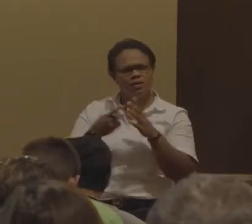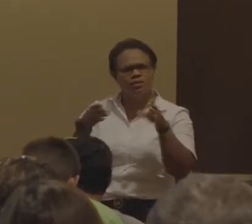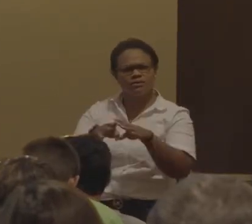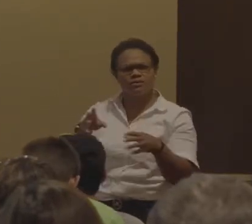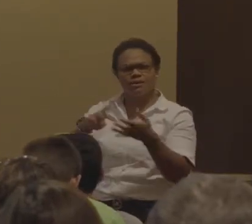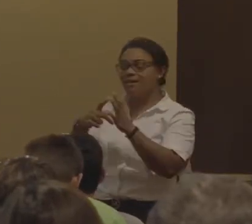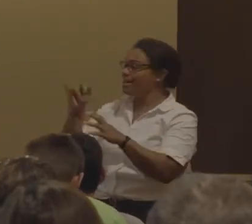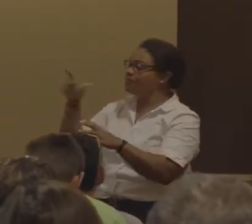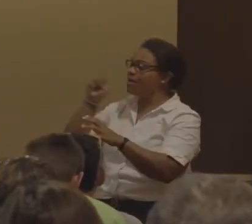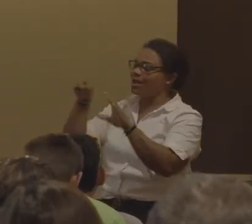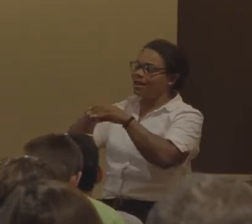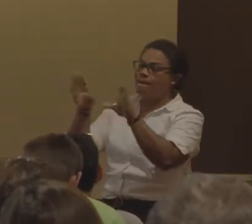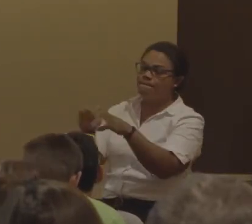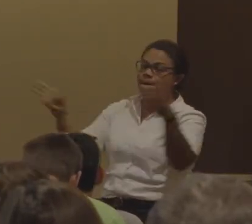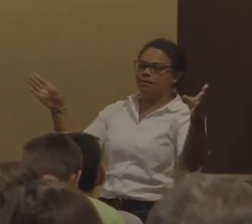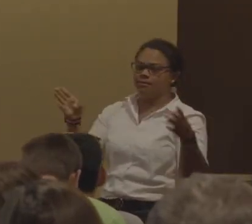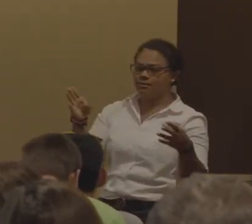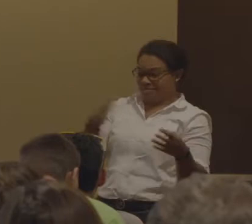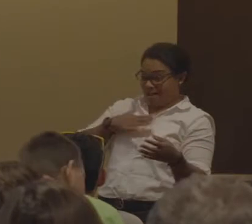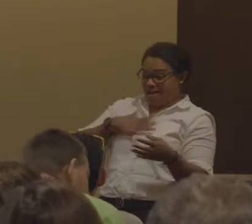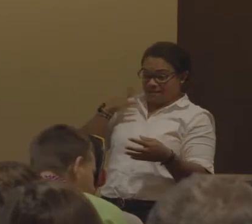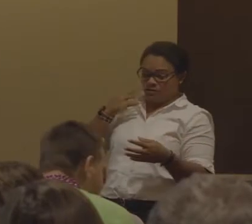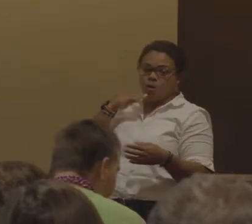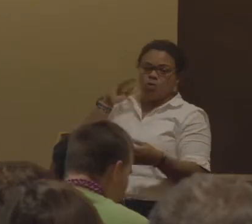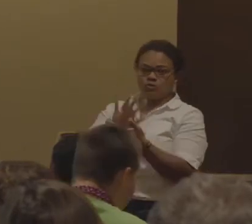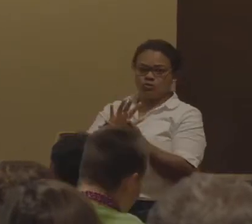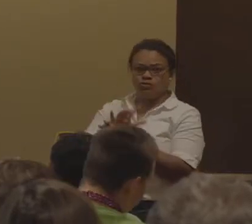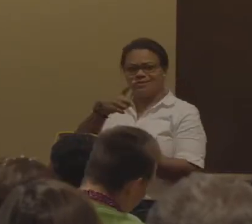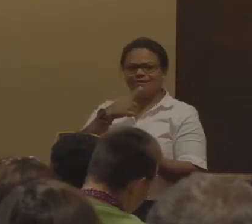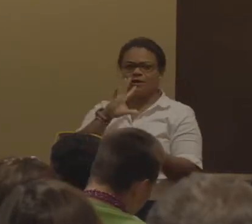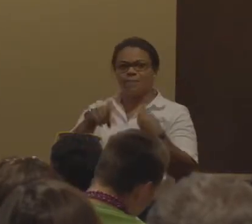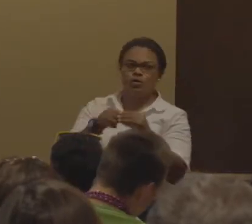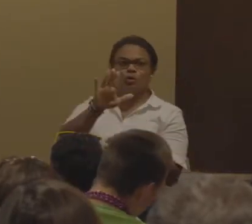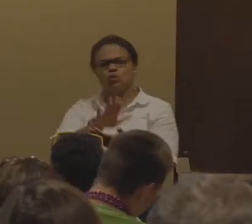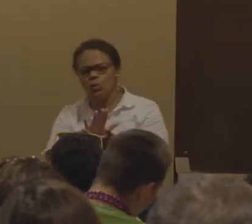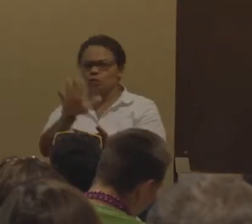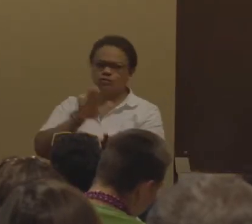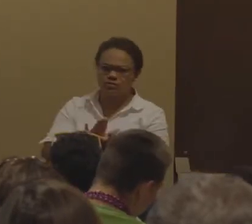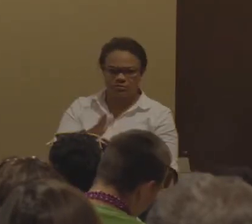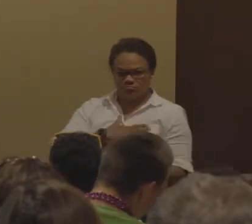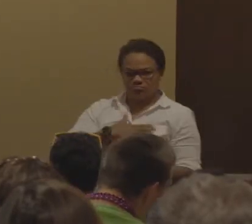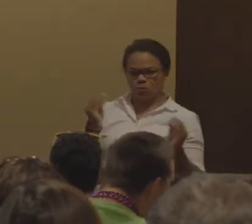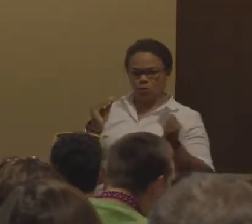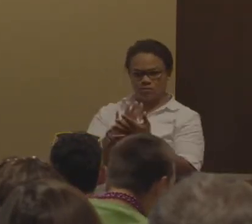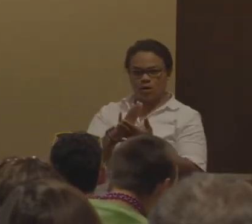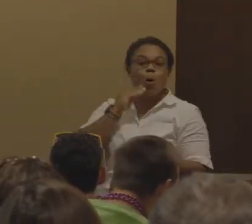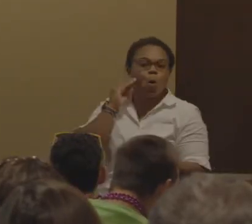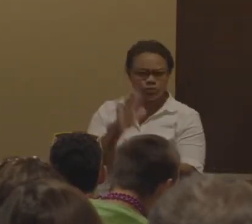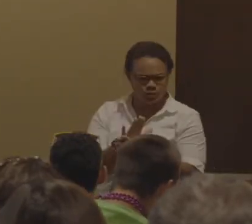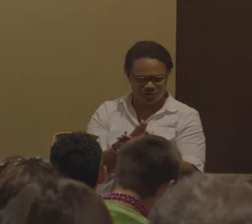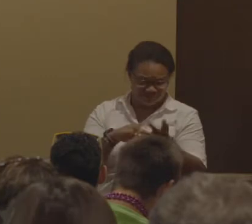in the public, when they If say you're school, I always feel like you're talking about, go to your school. Project Search is a collaboration with the